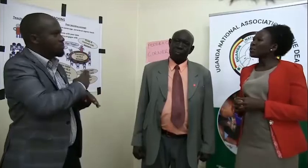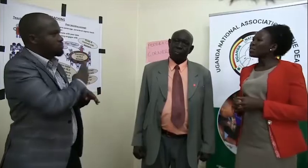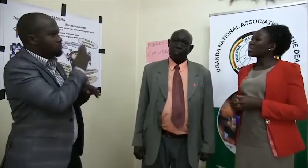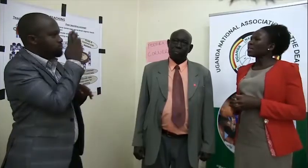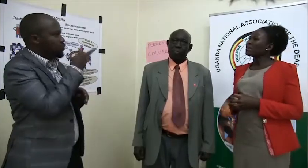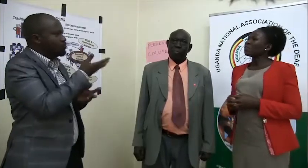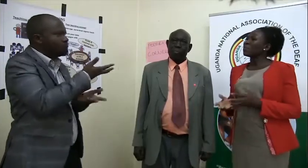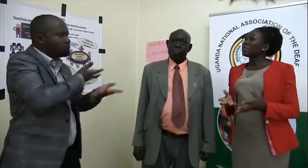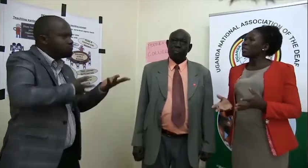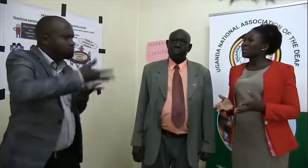been